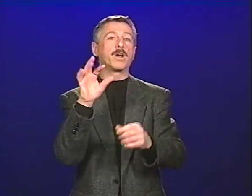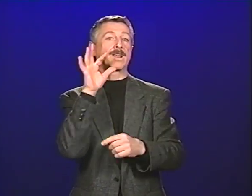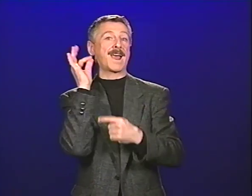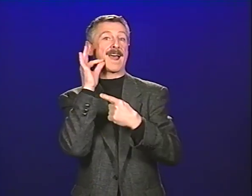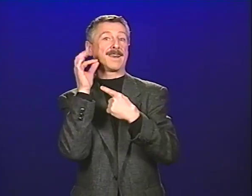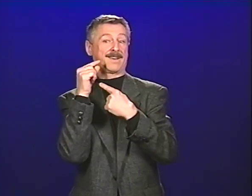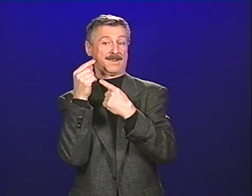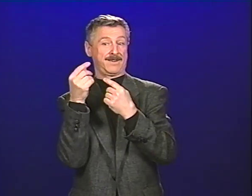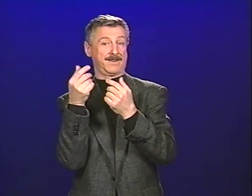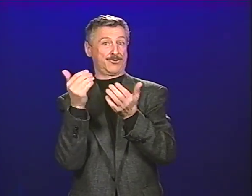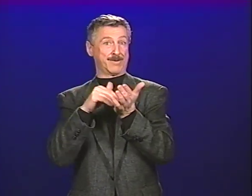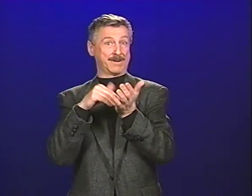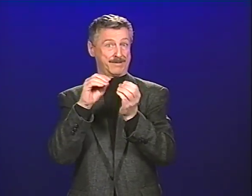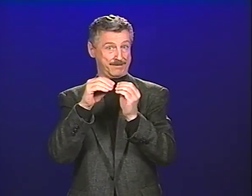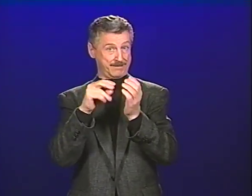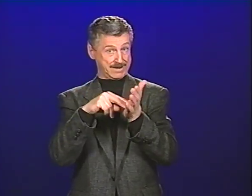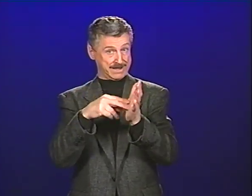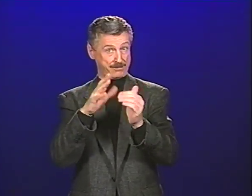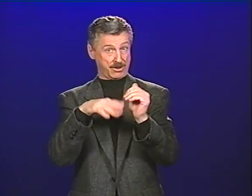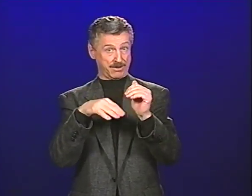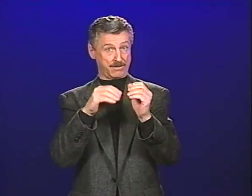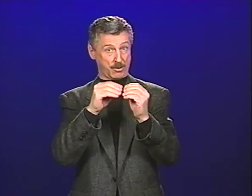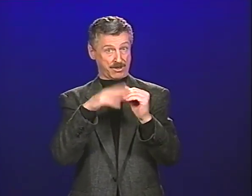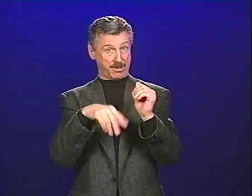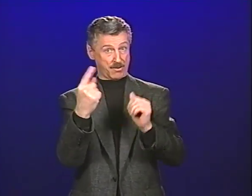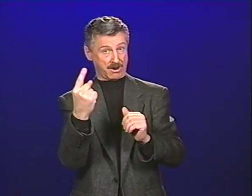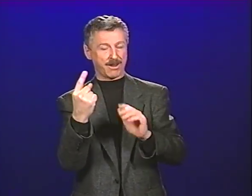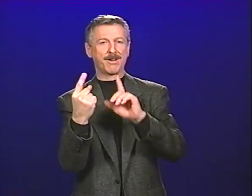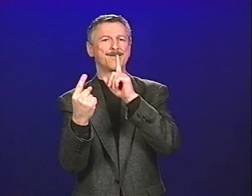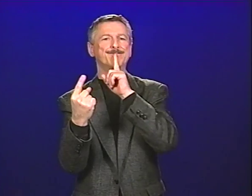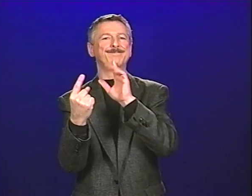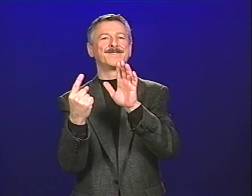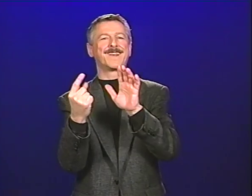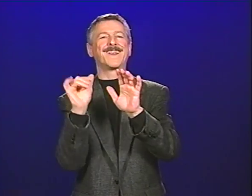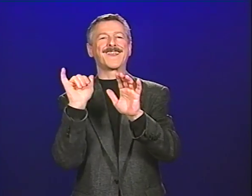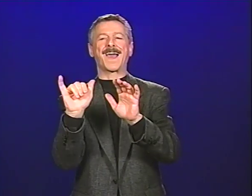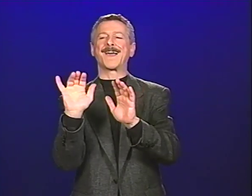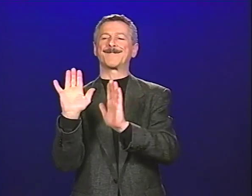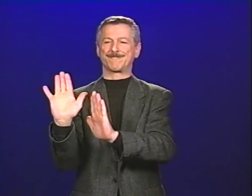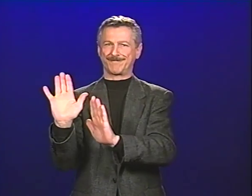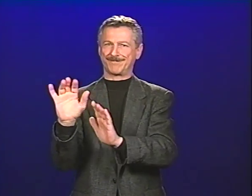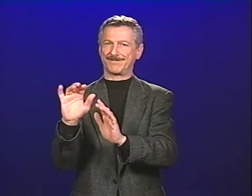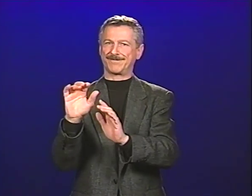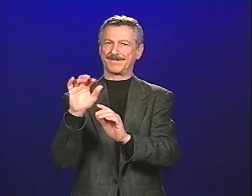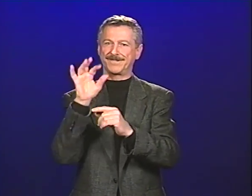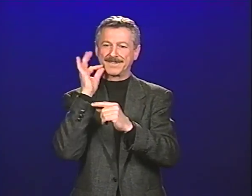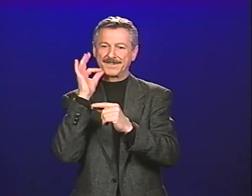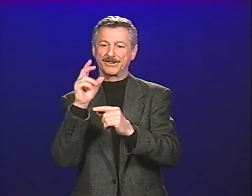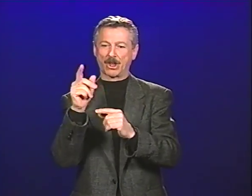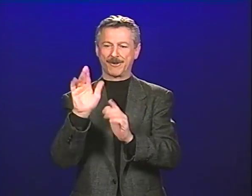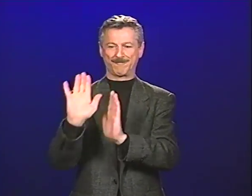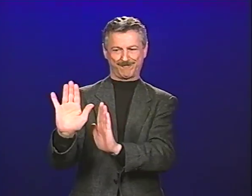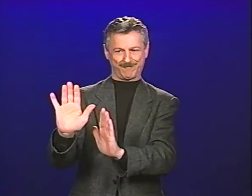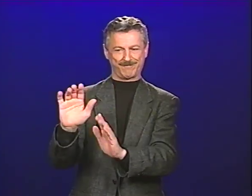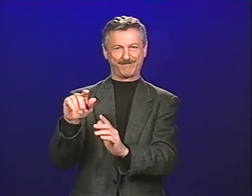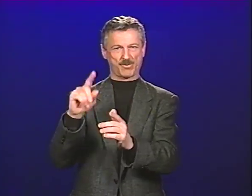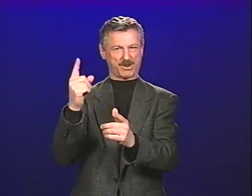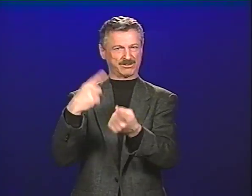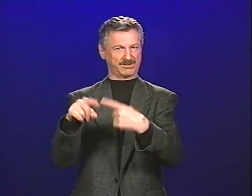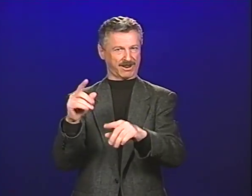but does not indicate plurality. Likewise for the sign cat. Those movements are specific to those particular signs